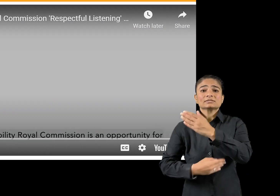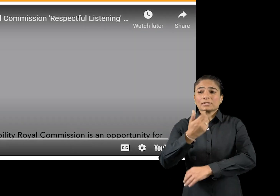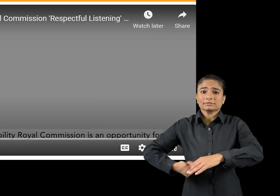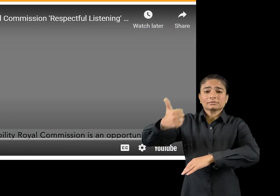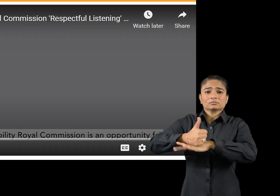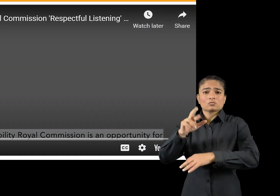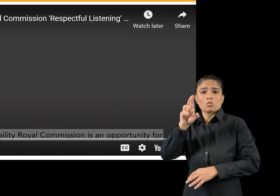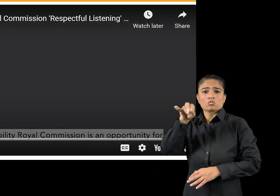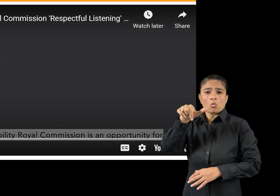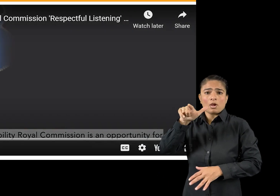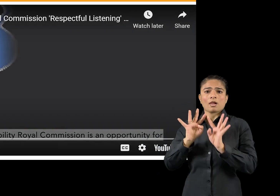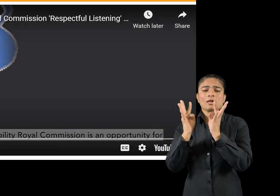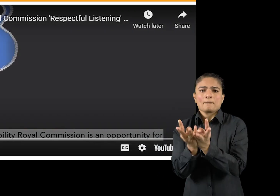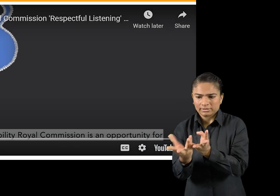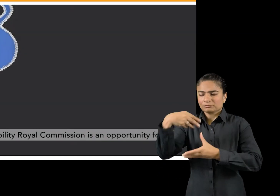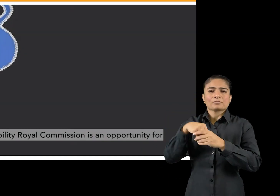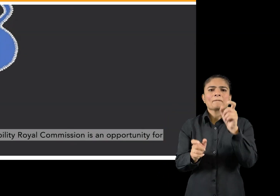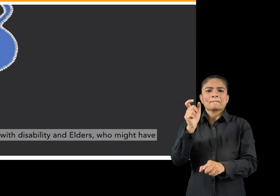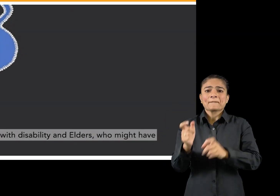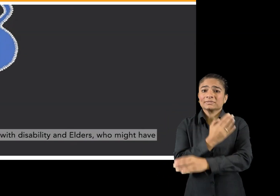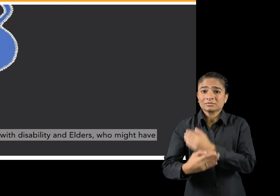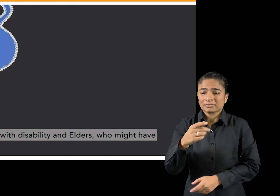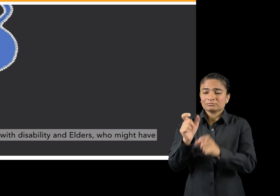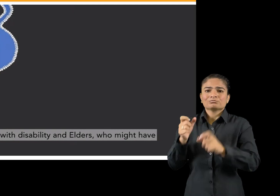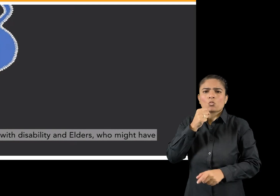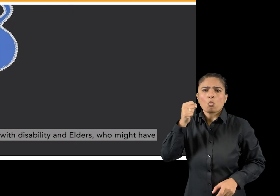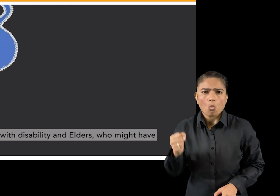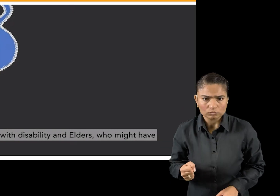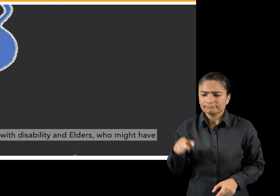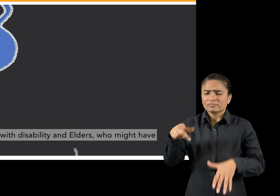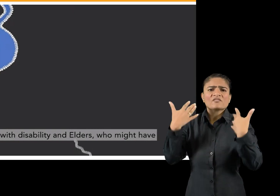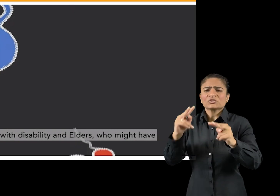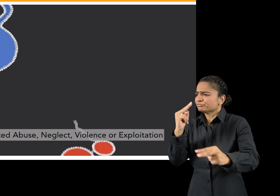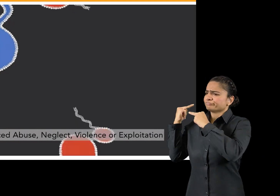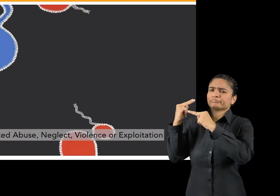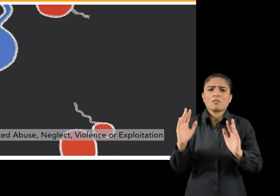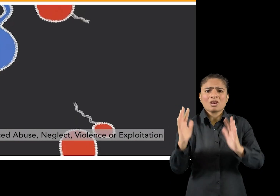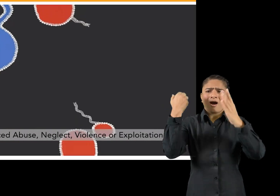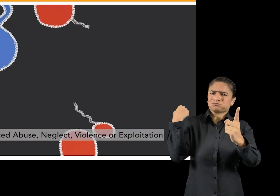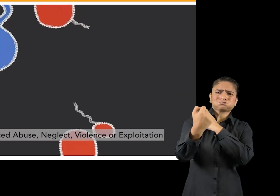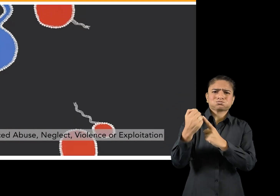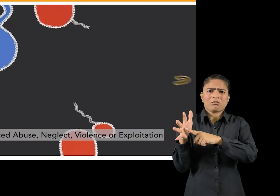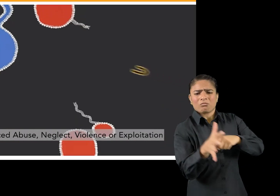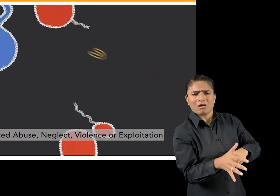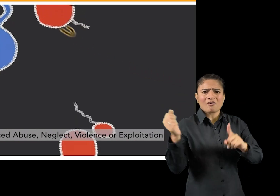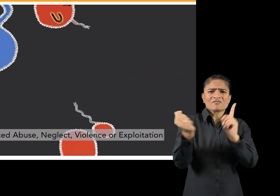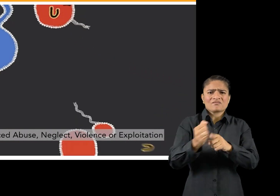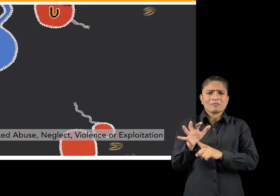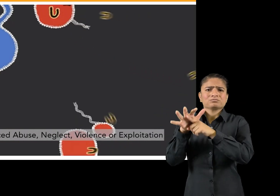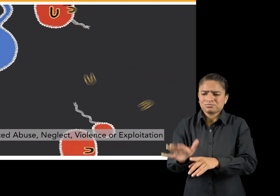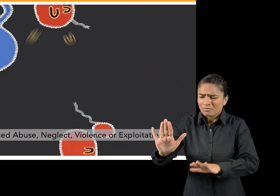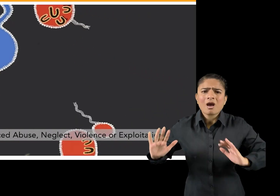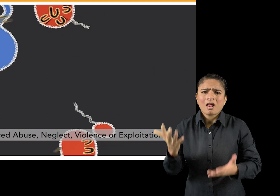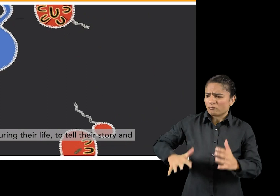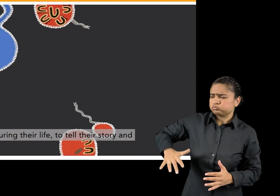The Disability Royal Commission is an opportunity for people with disability and elders who might have experienced abuse, neglect, violence,